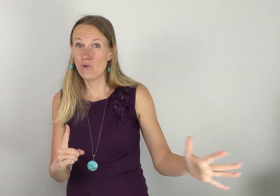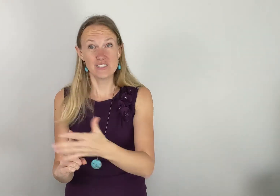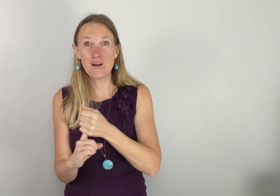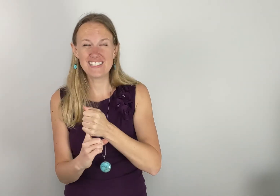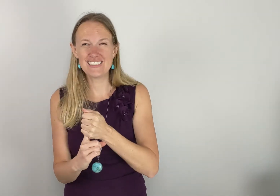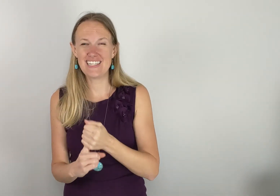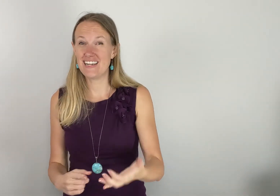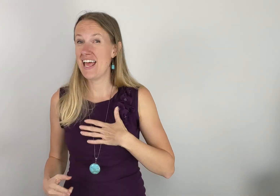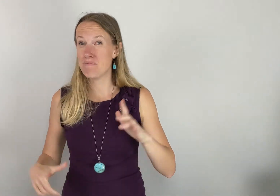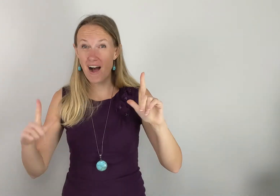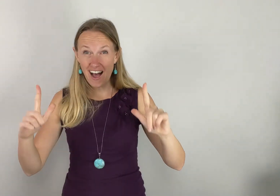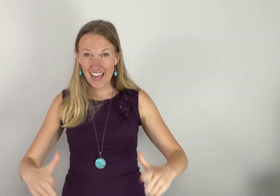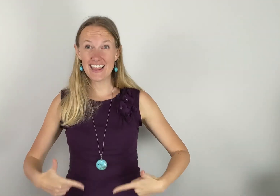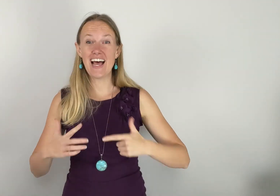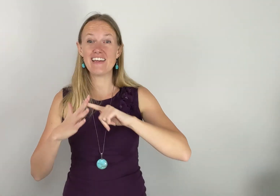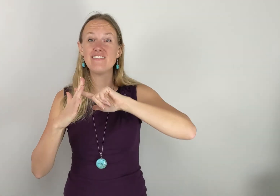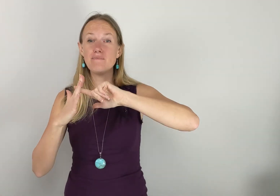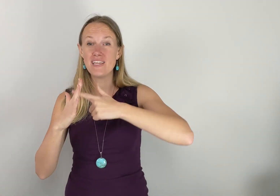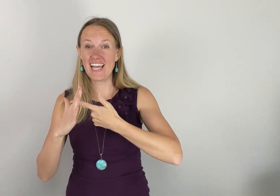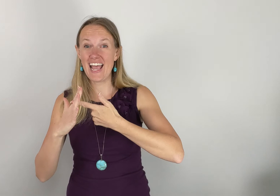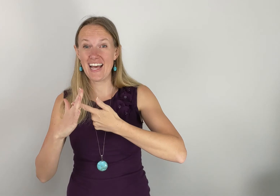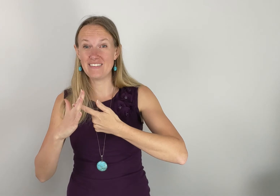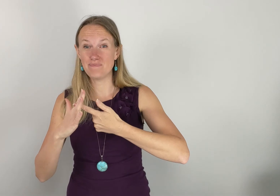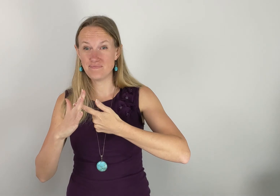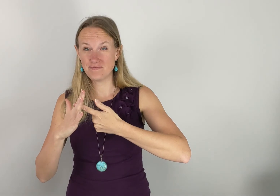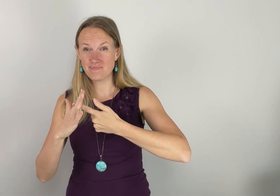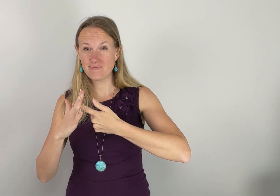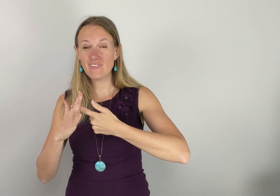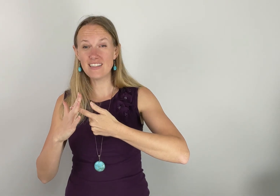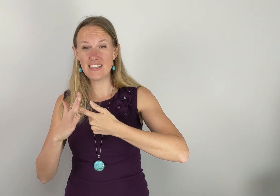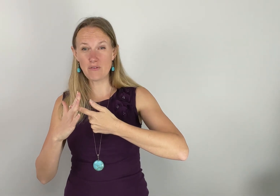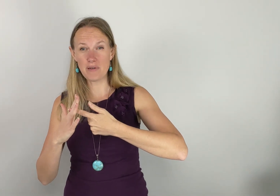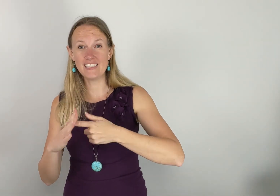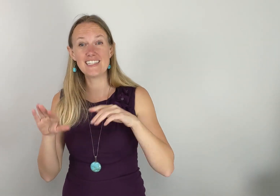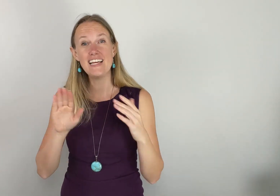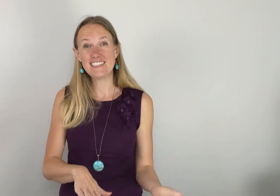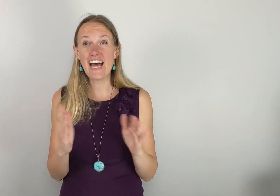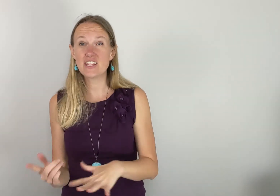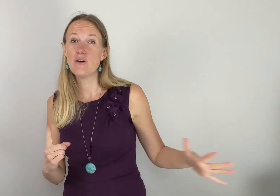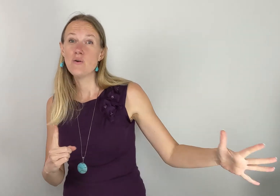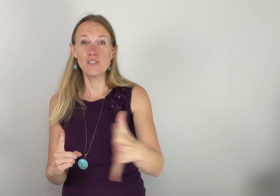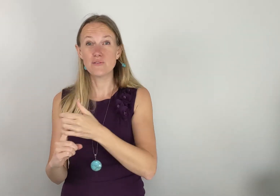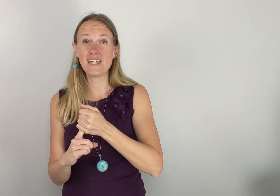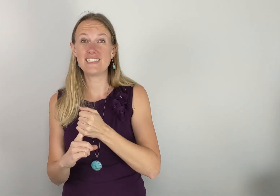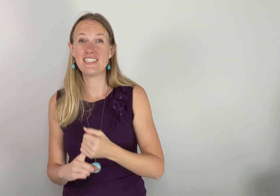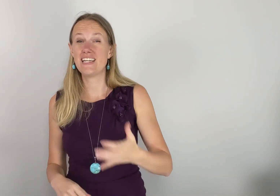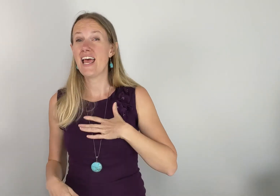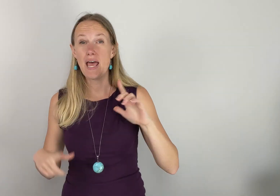was arrested and my life began. And then that repeats, death was arrested and